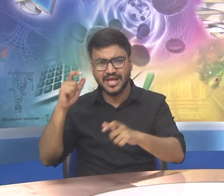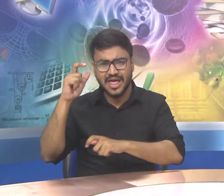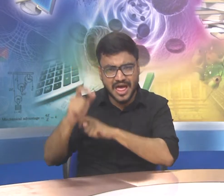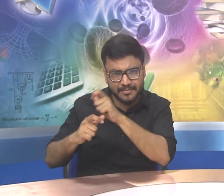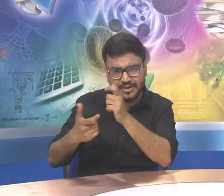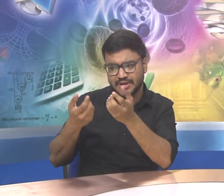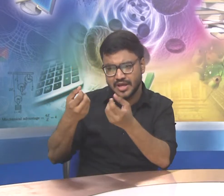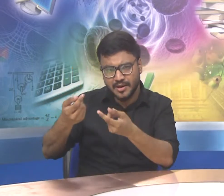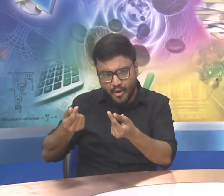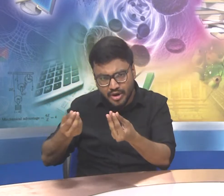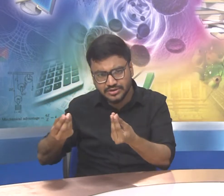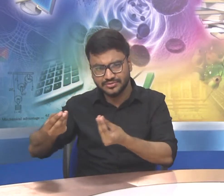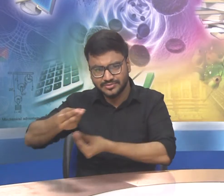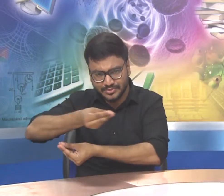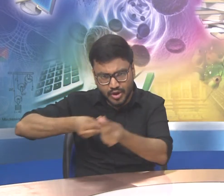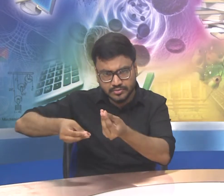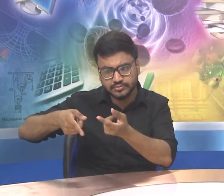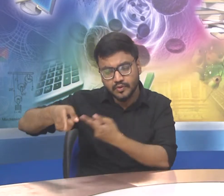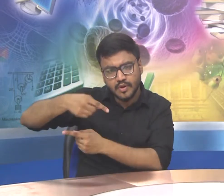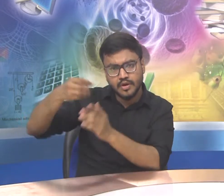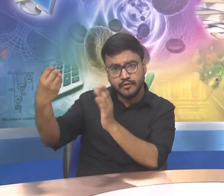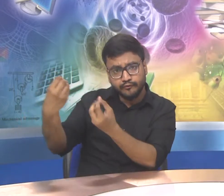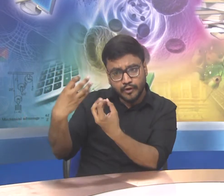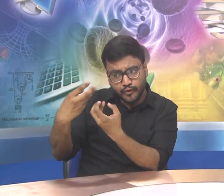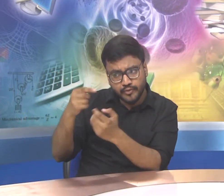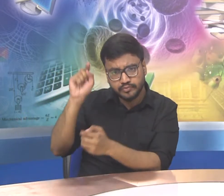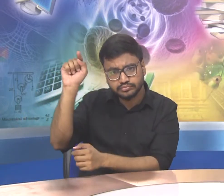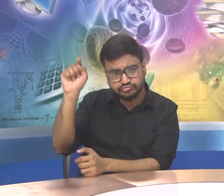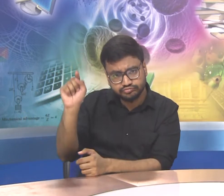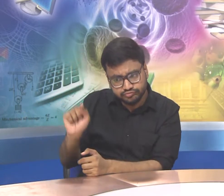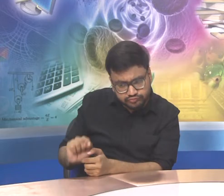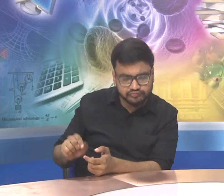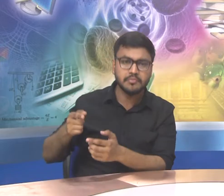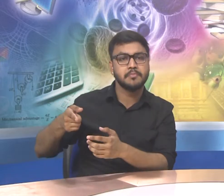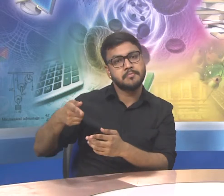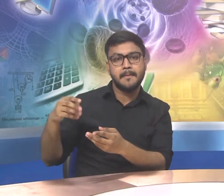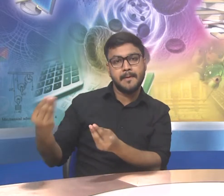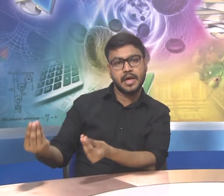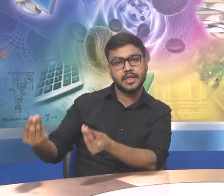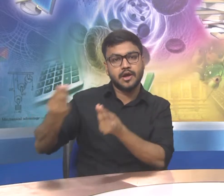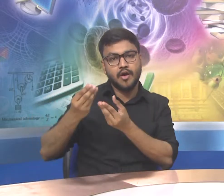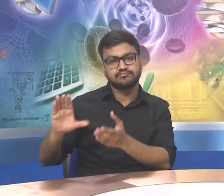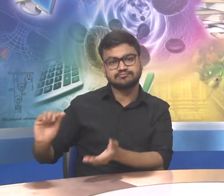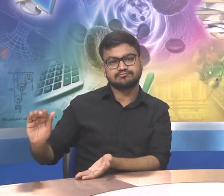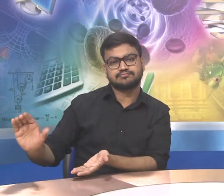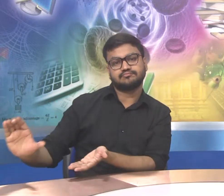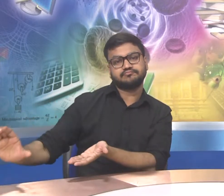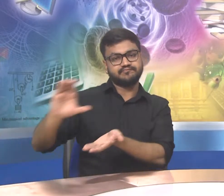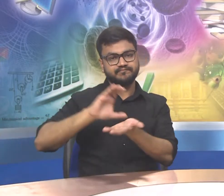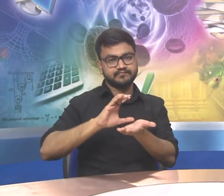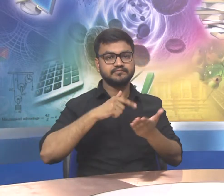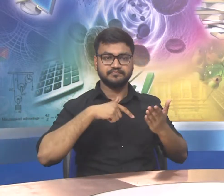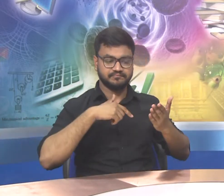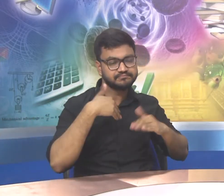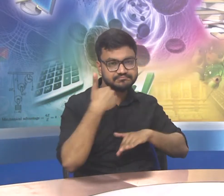But the risk involved in it and the competition to be faced,